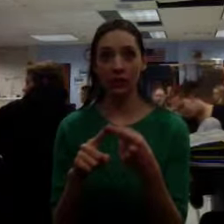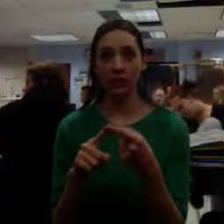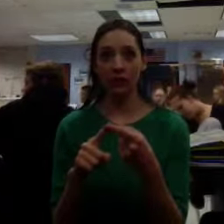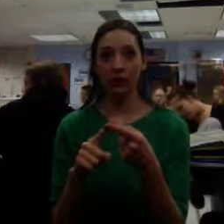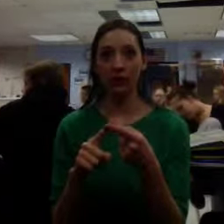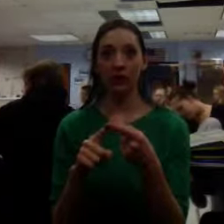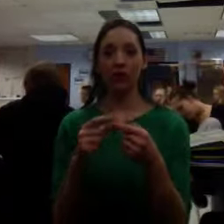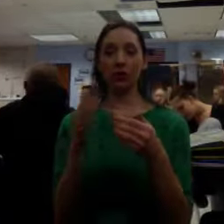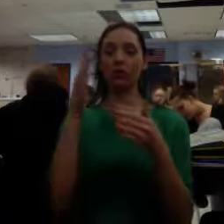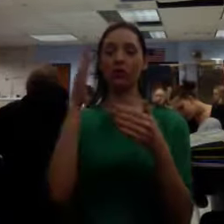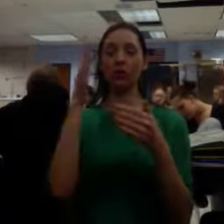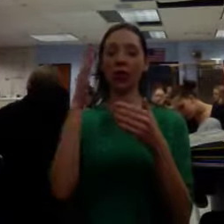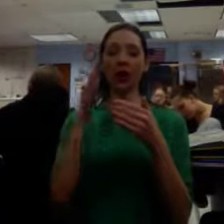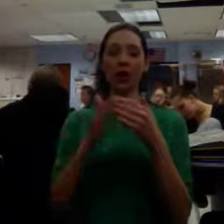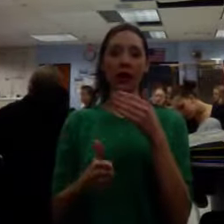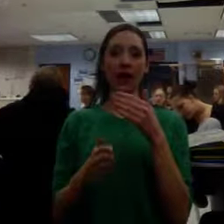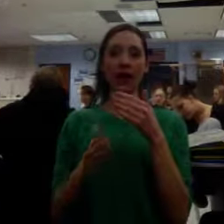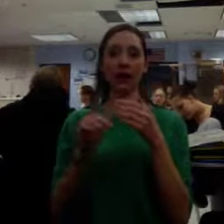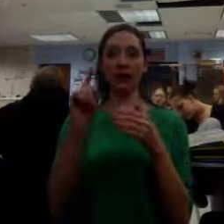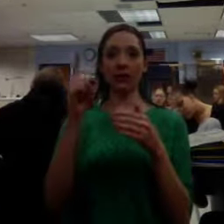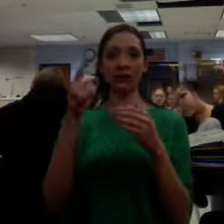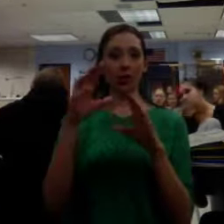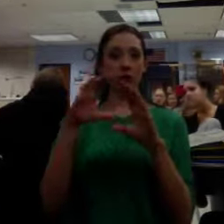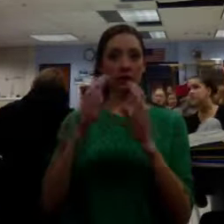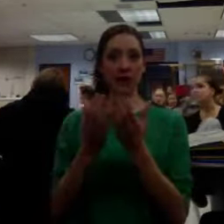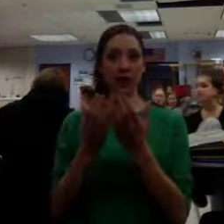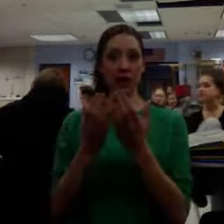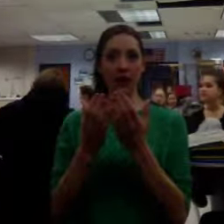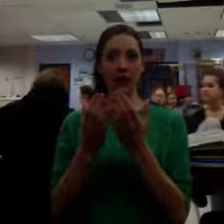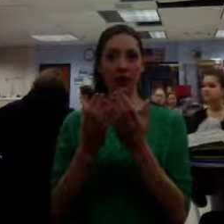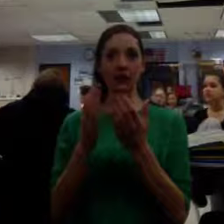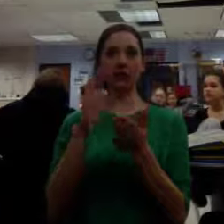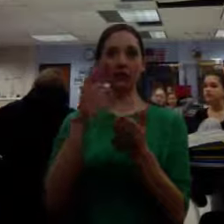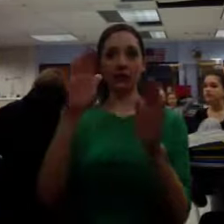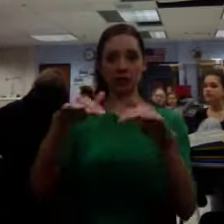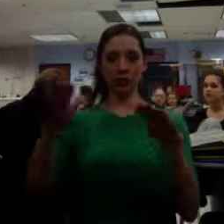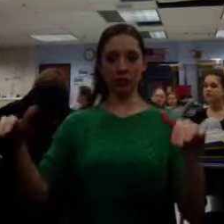Okay, so right on the way down. And then where do you go after that?